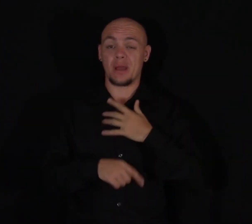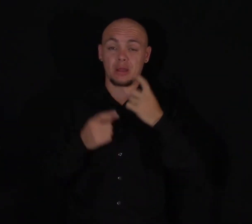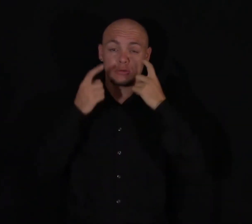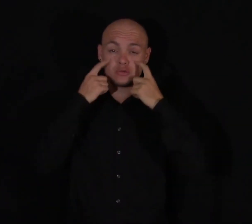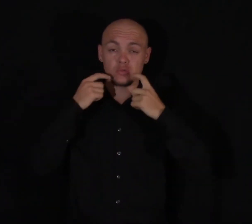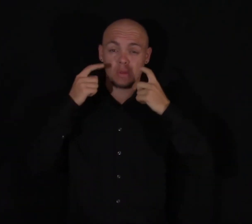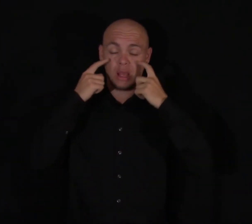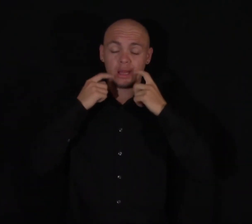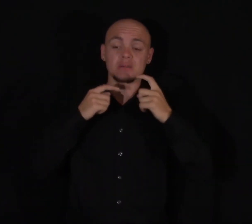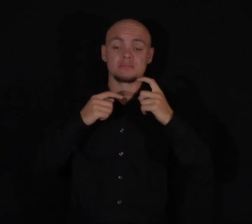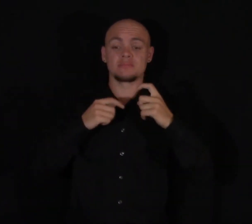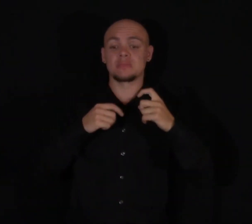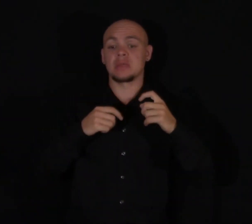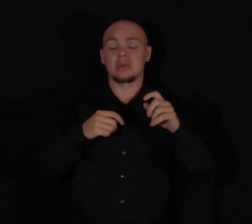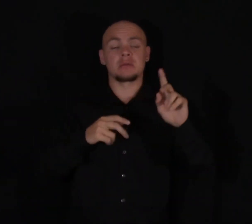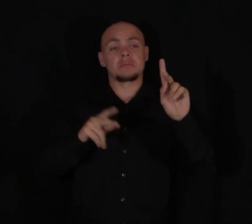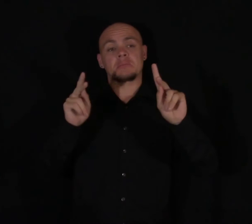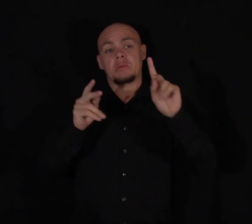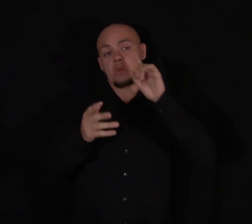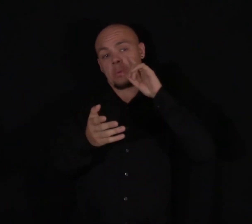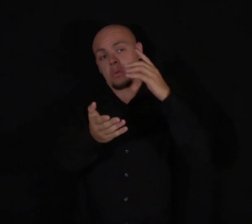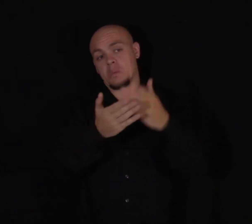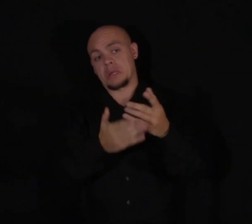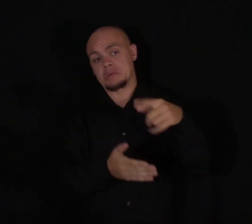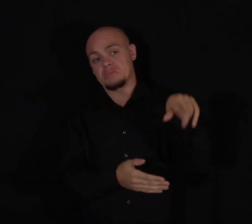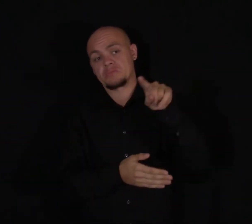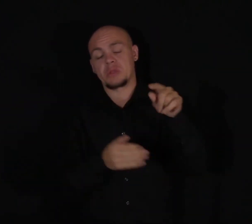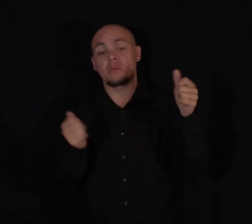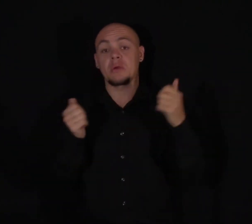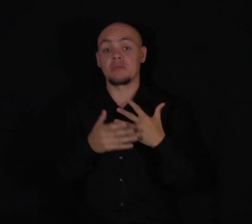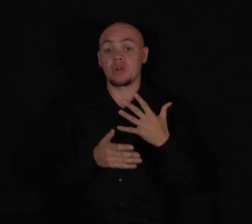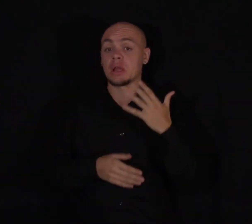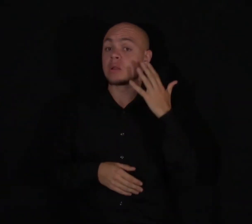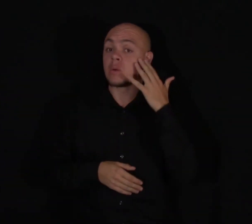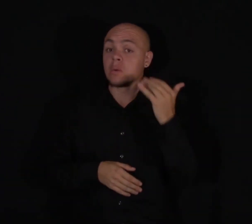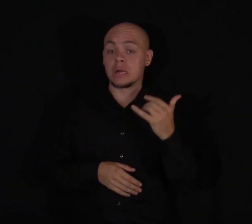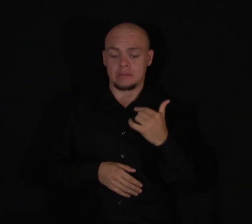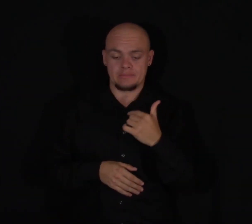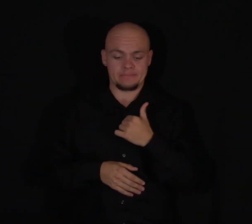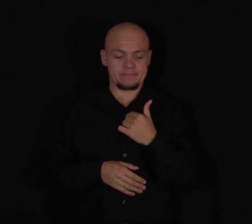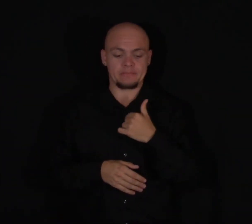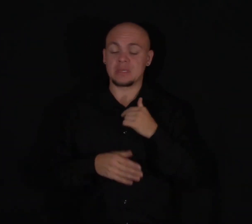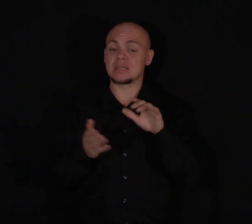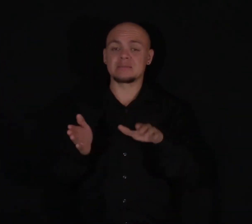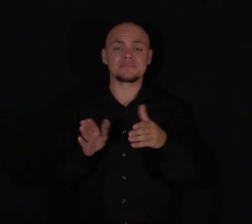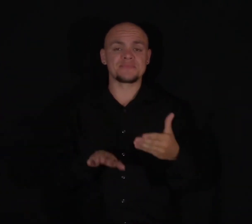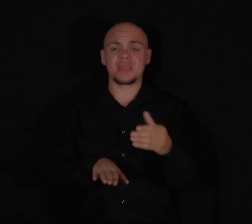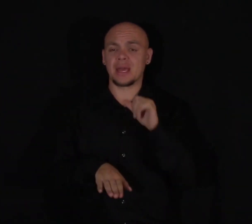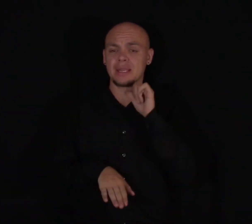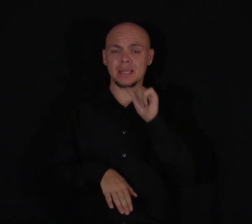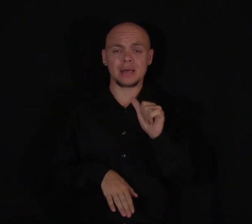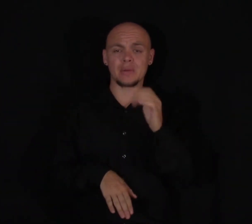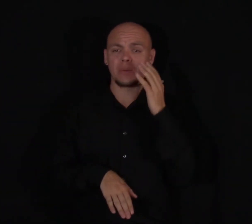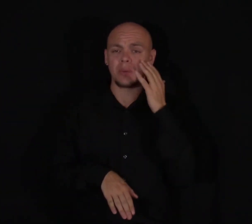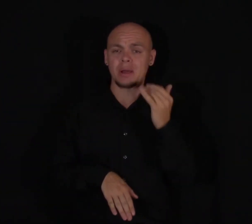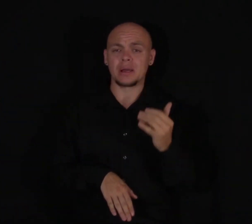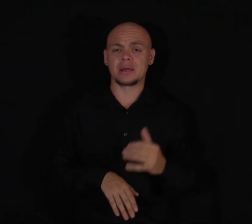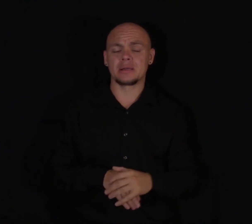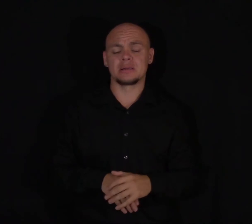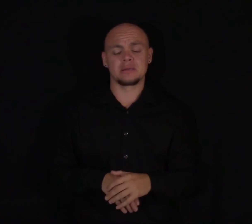to affright the other witnesses. Why did I not die? More miserable than man